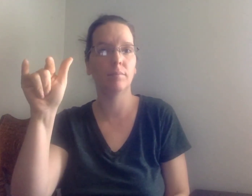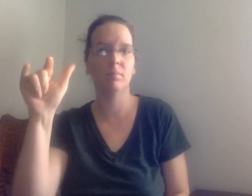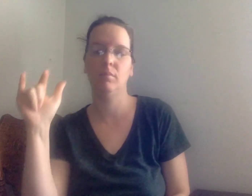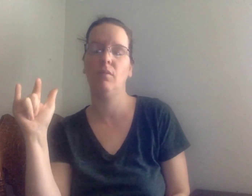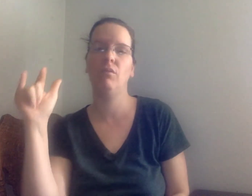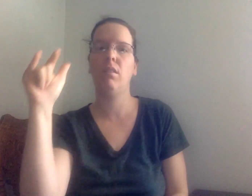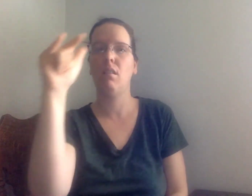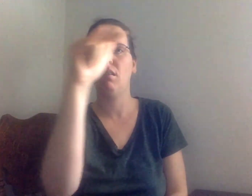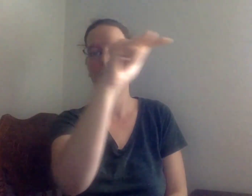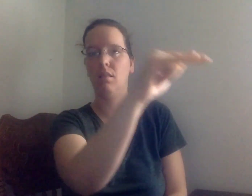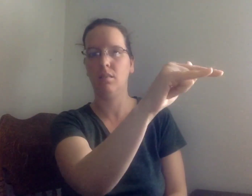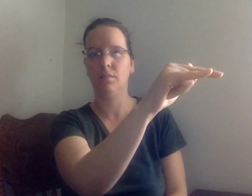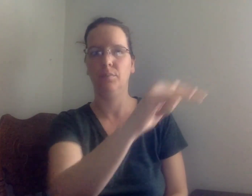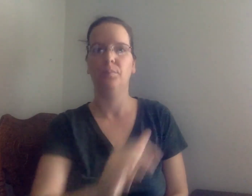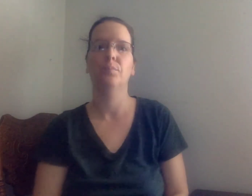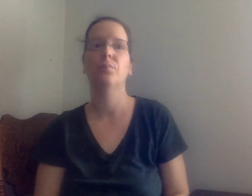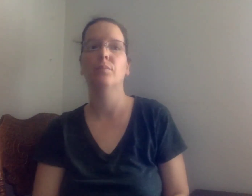Airplane, fly.